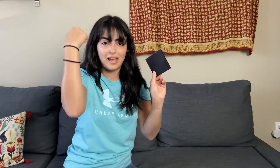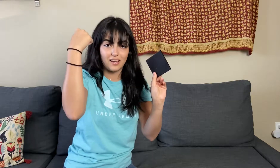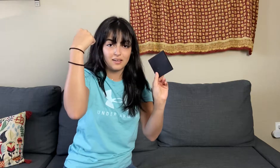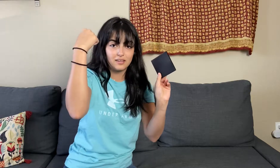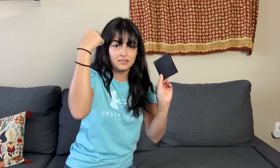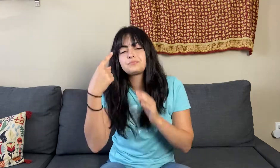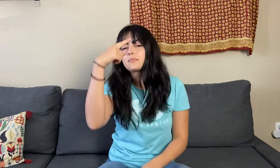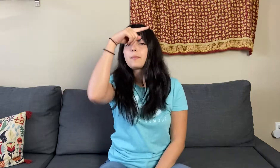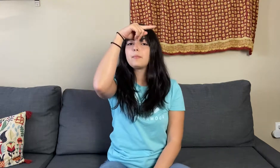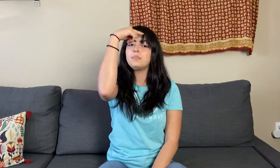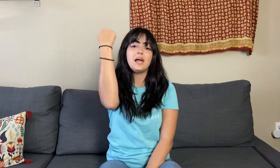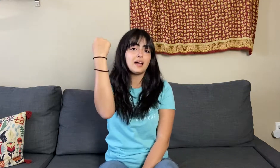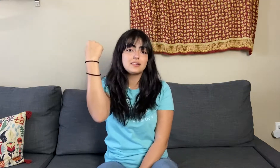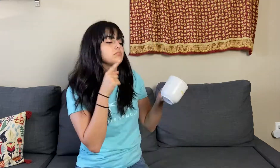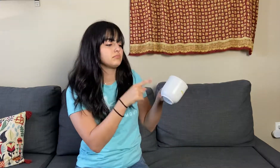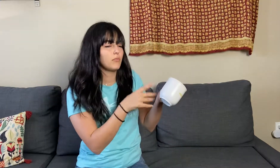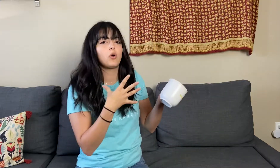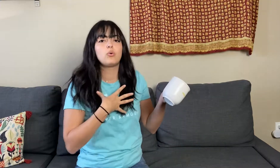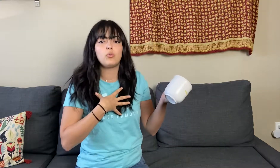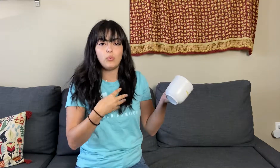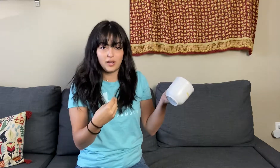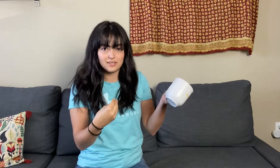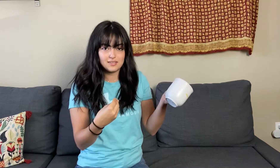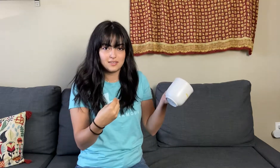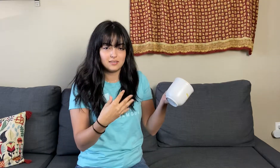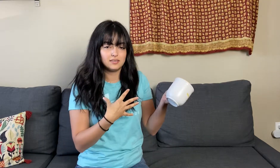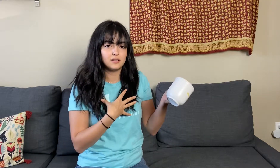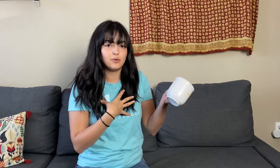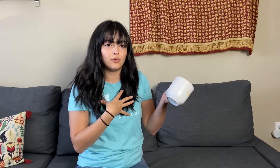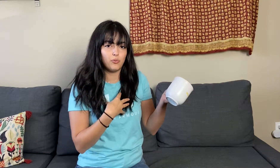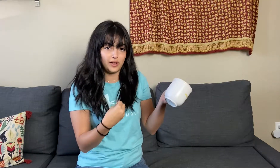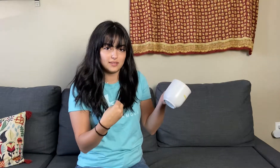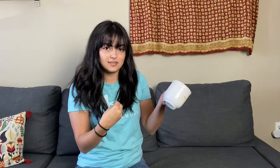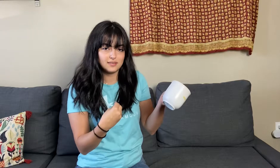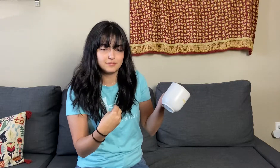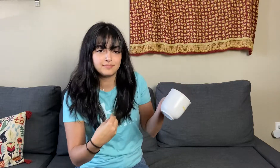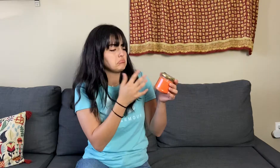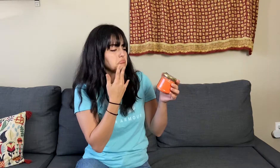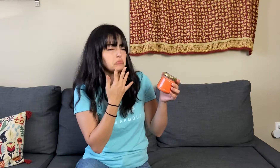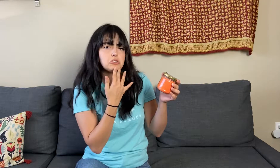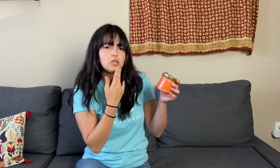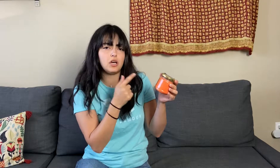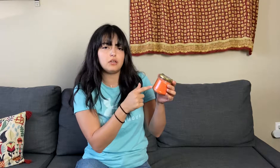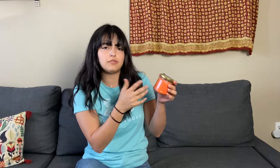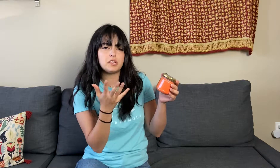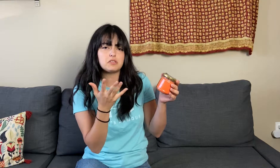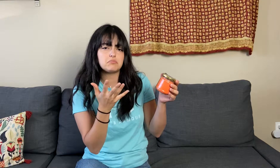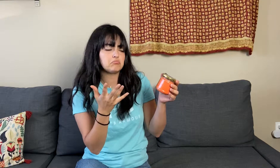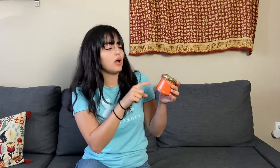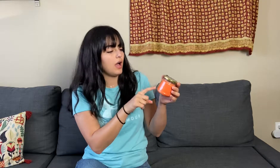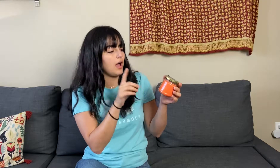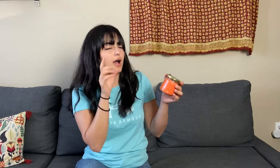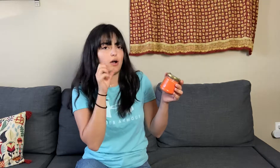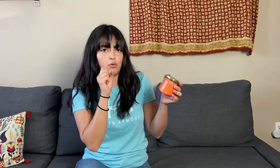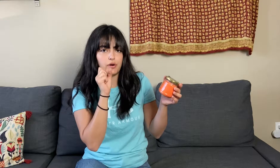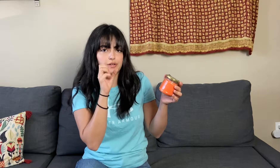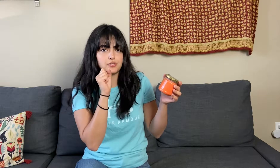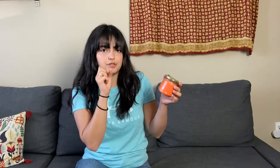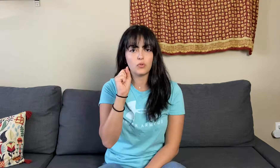Black. Black. White. White. What's the color of this? Orange.